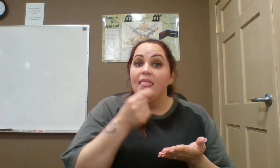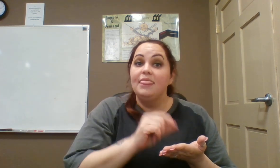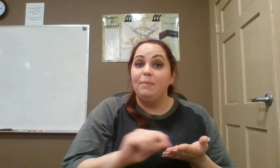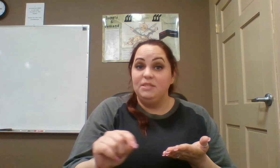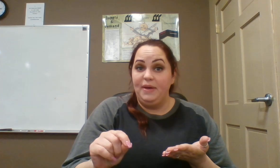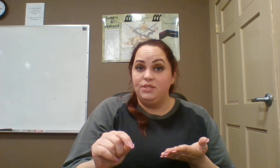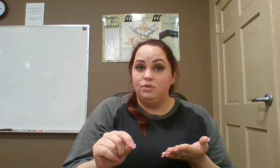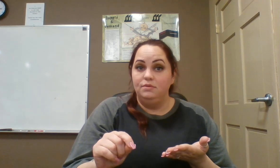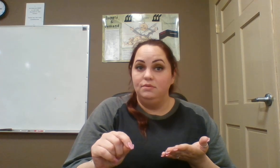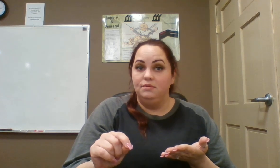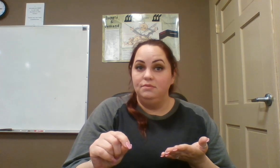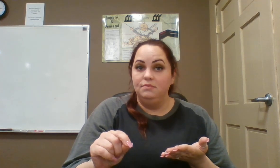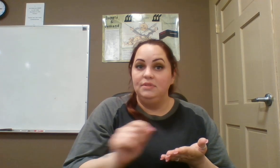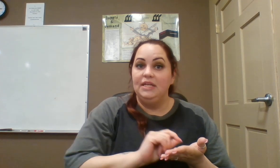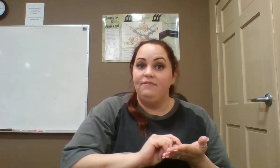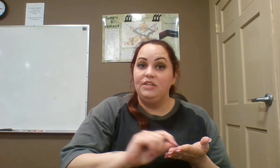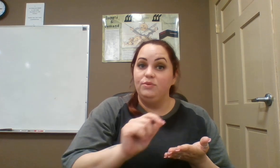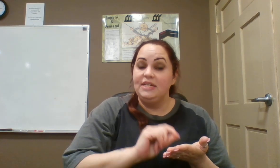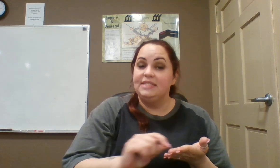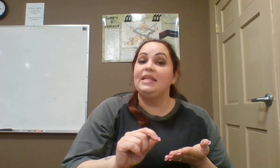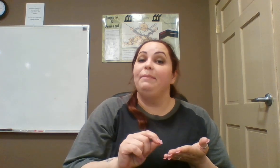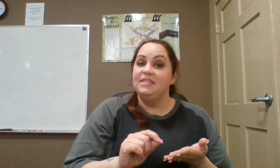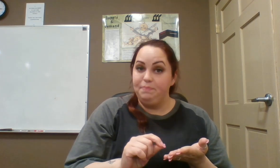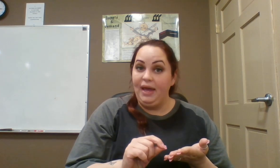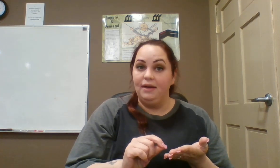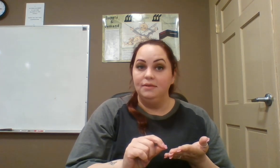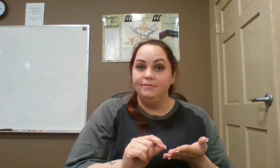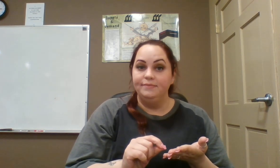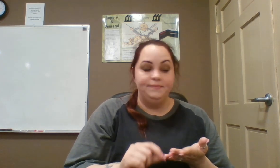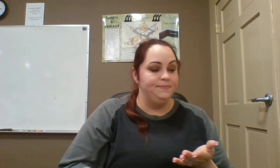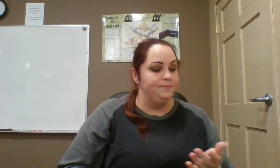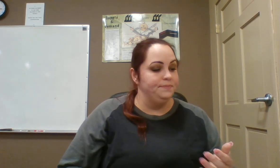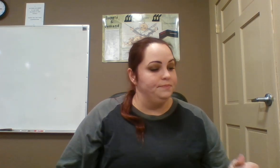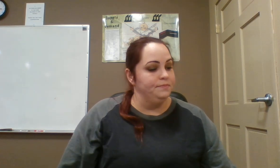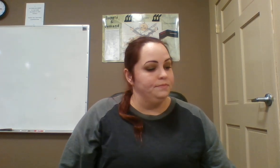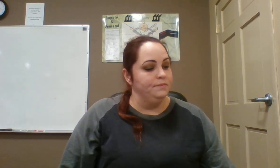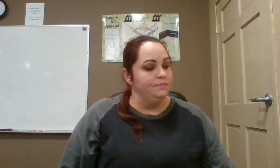That means pencil. Then if they do this, that means pen.